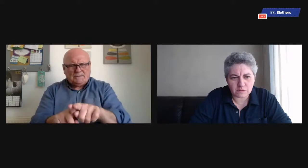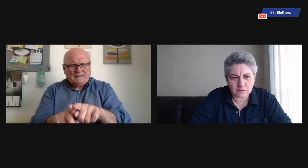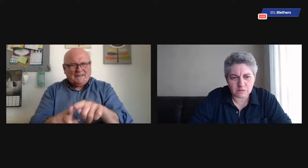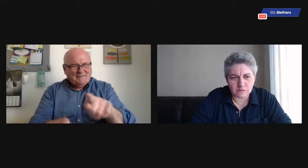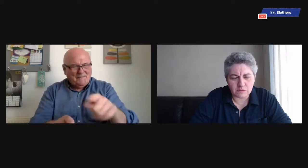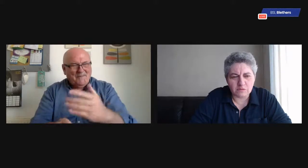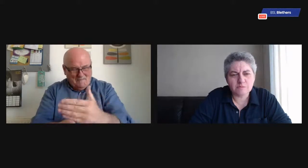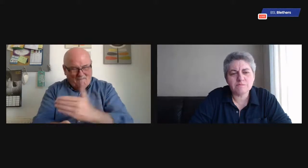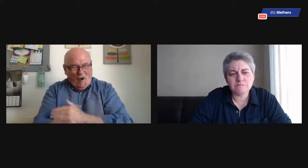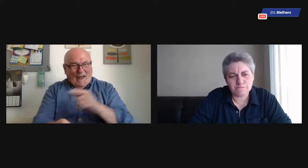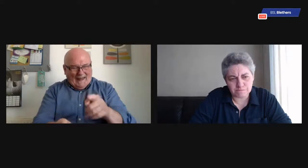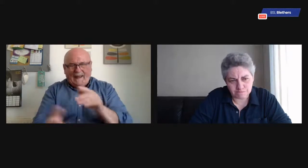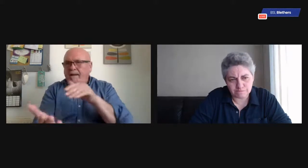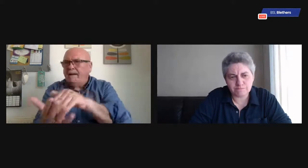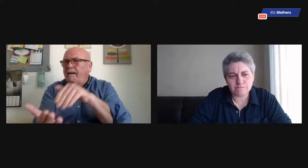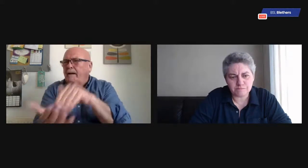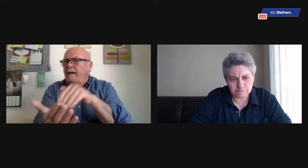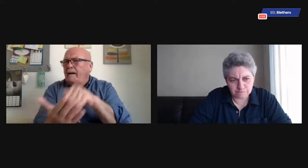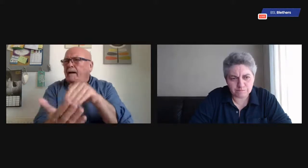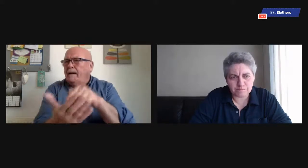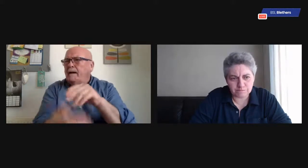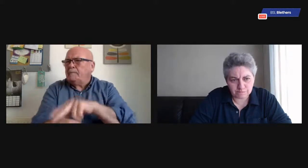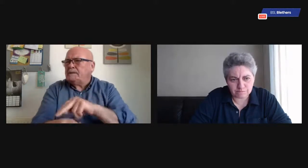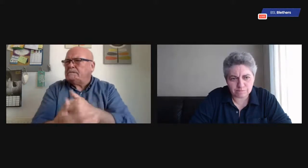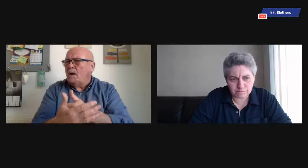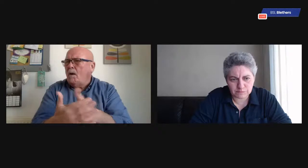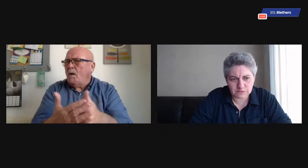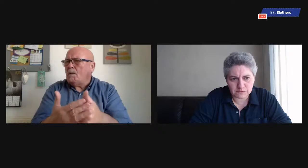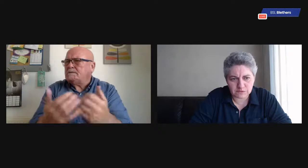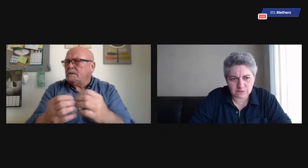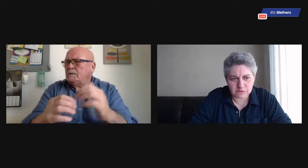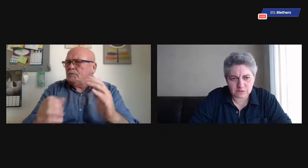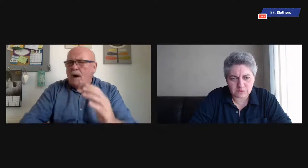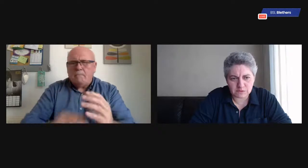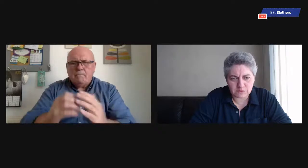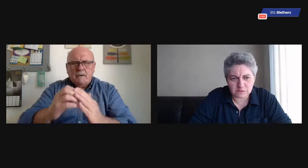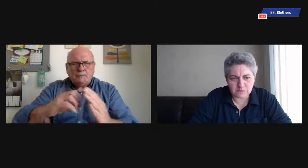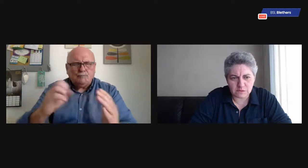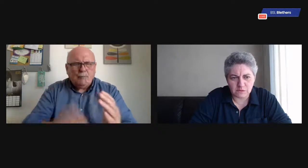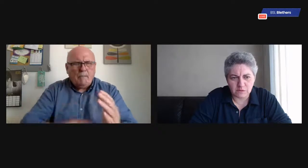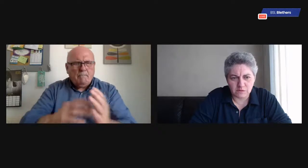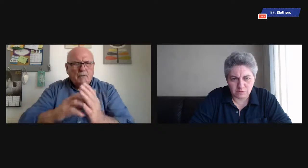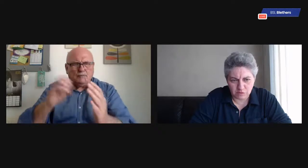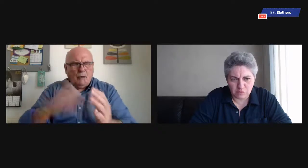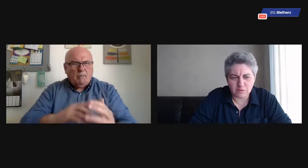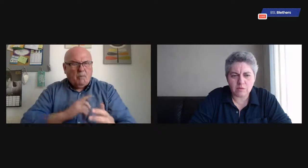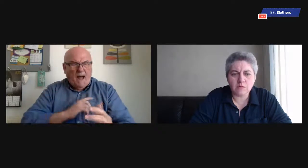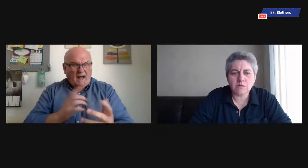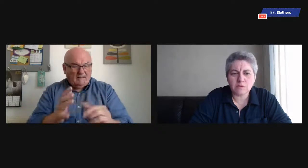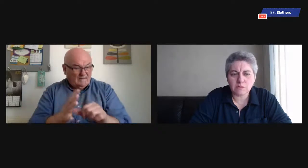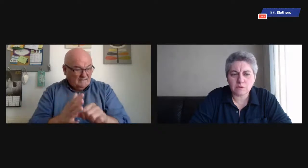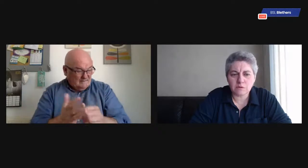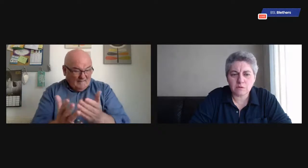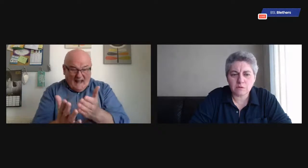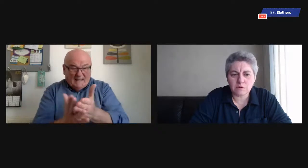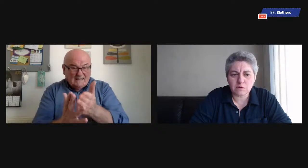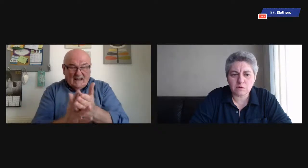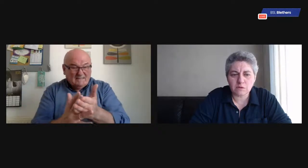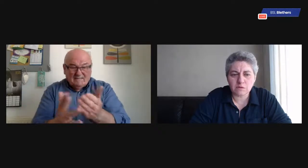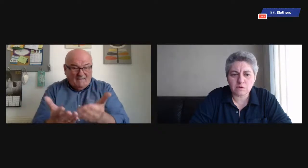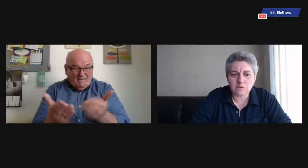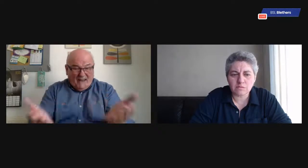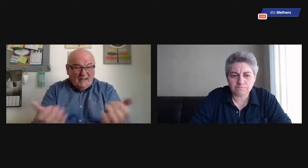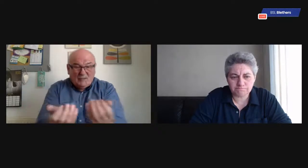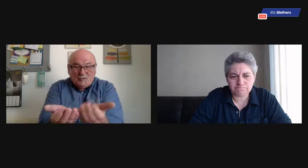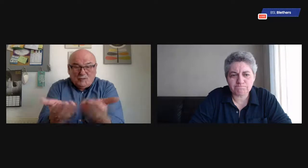Um, so at that instance, we thought, well, why don't you use a deaf intermediary, before that?